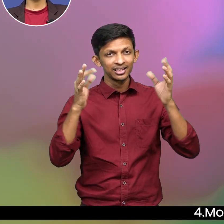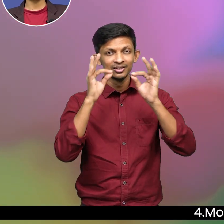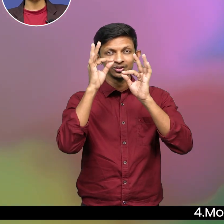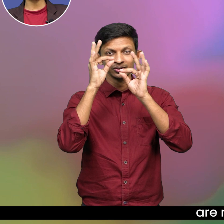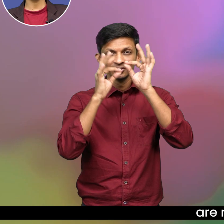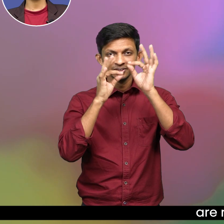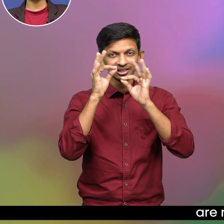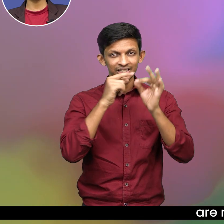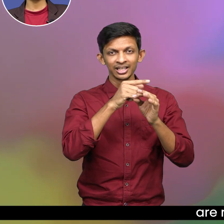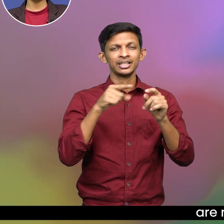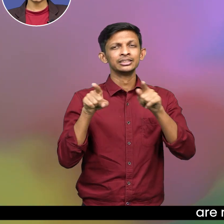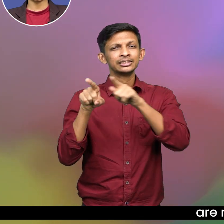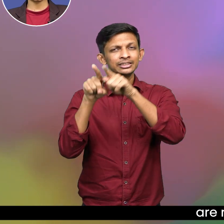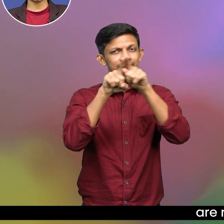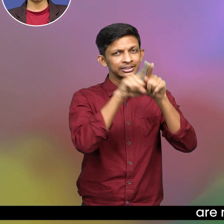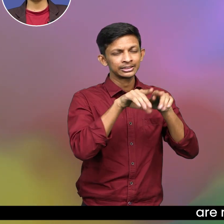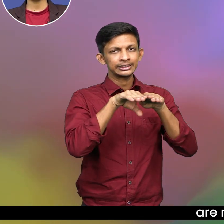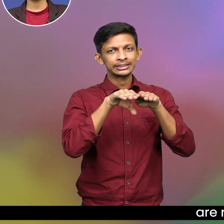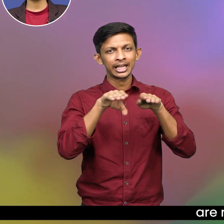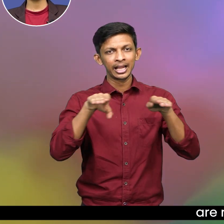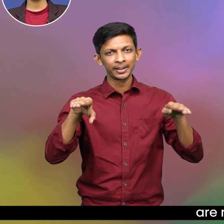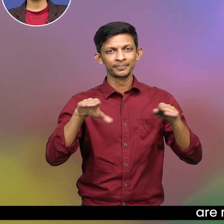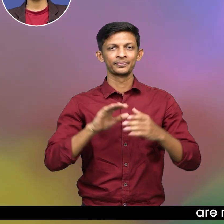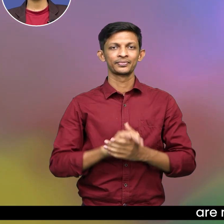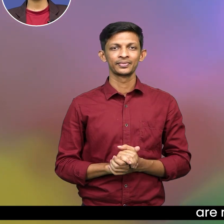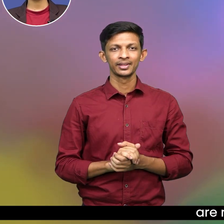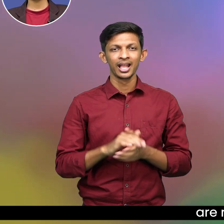Most of the cells are relatively flat.